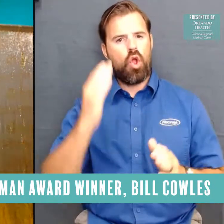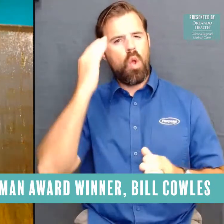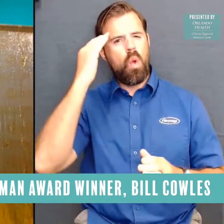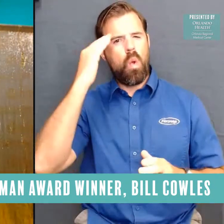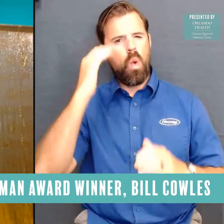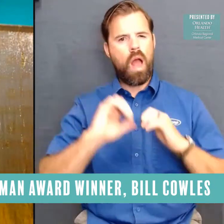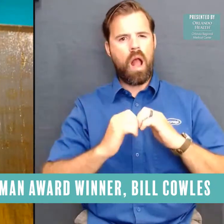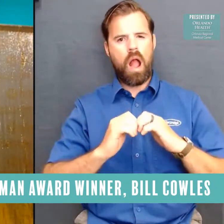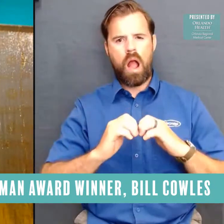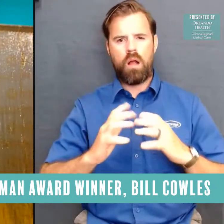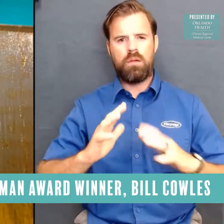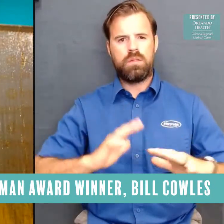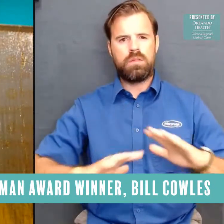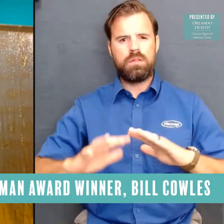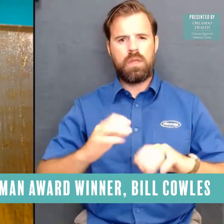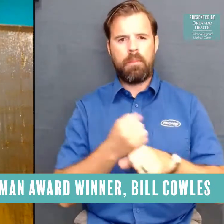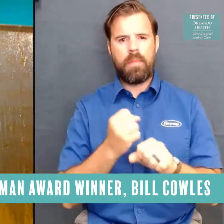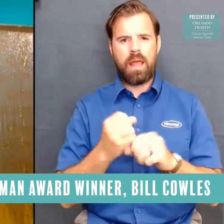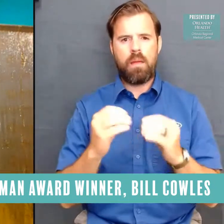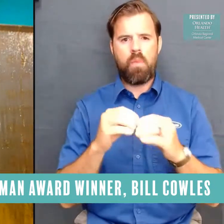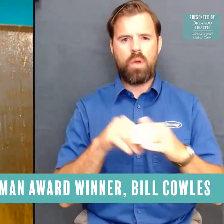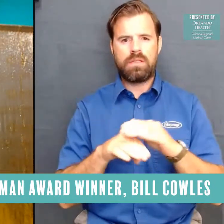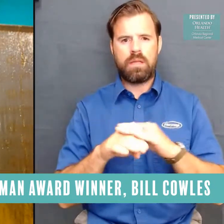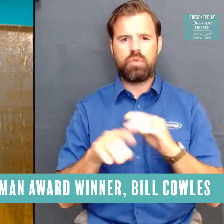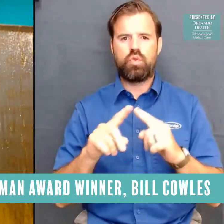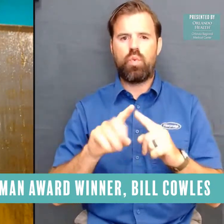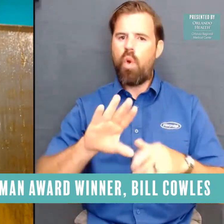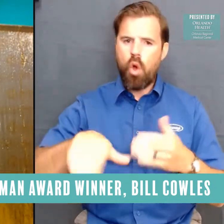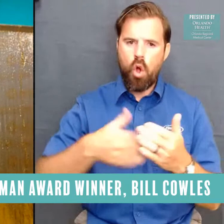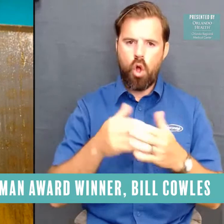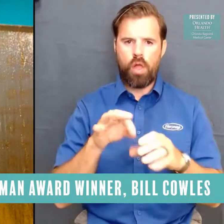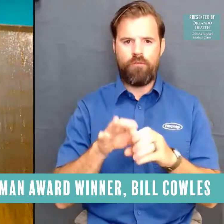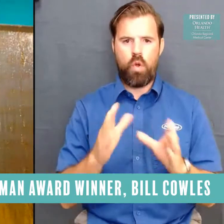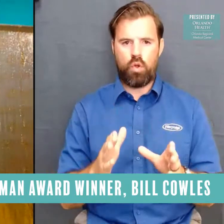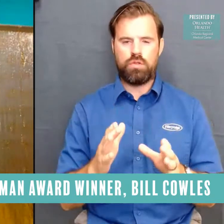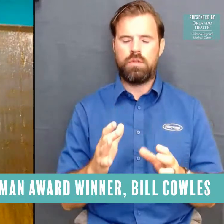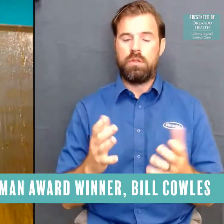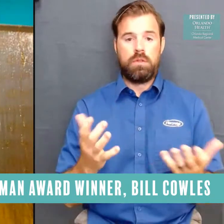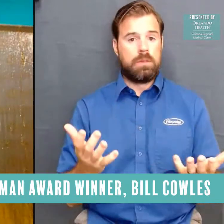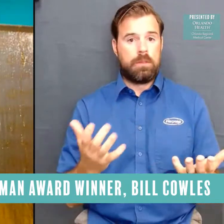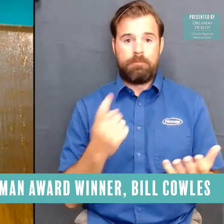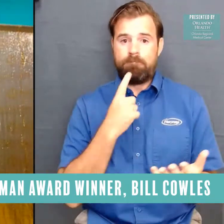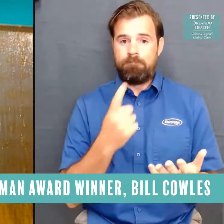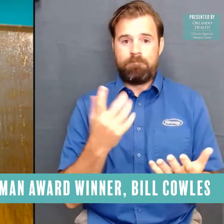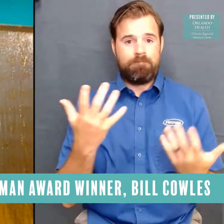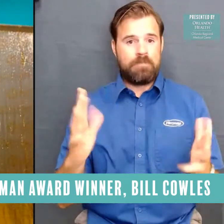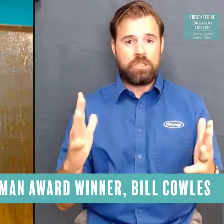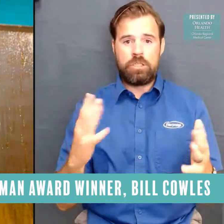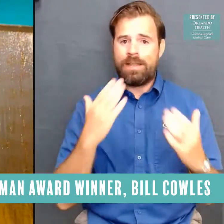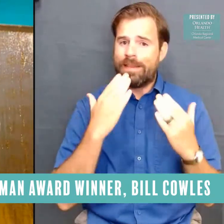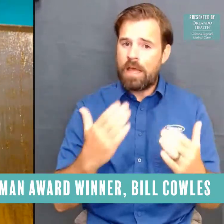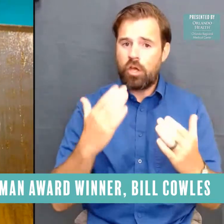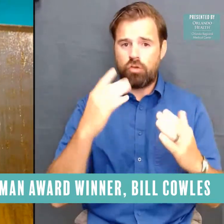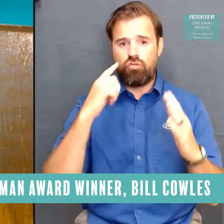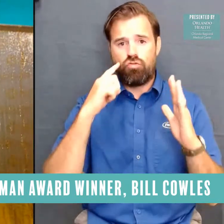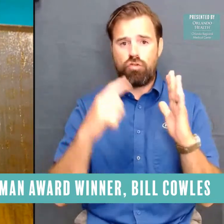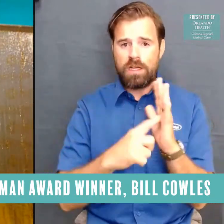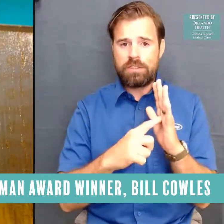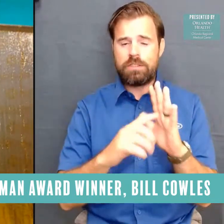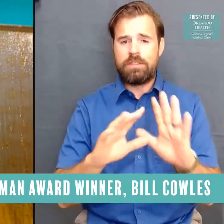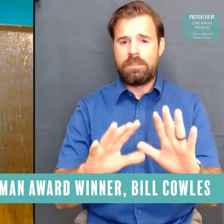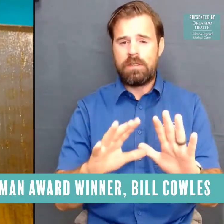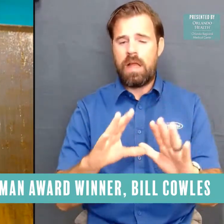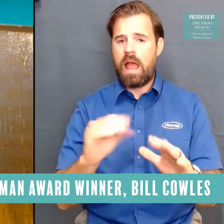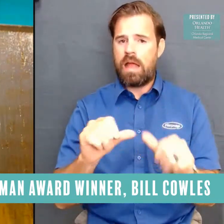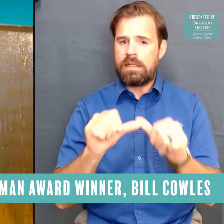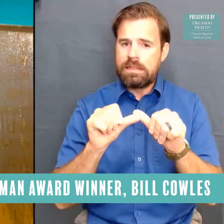the election process accessible to all voters. So with that, we thank you very much for this recognition and look forward to